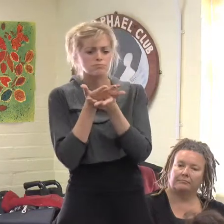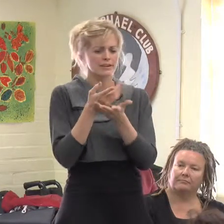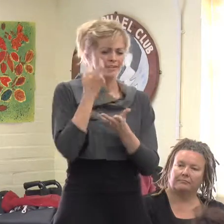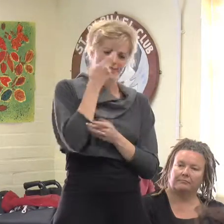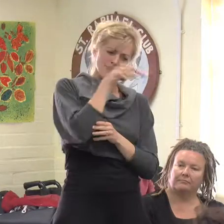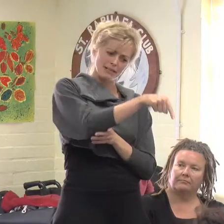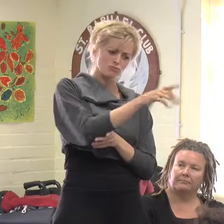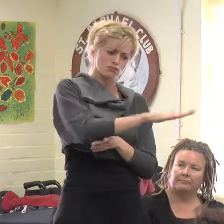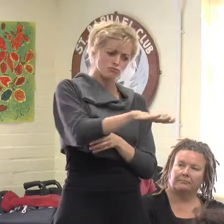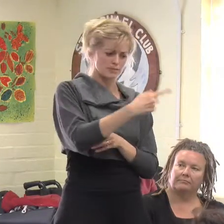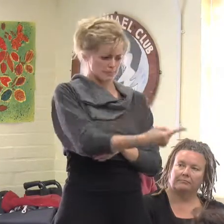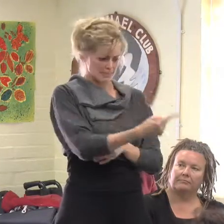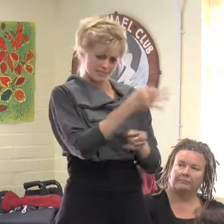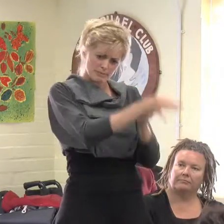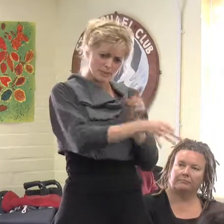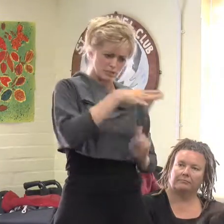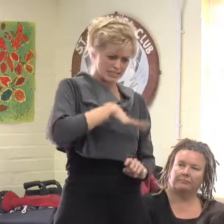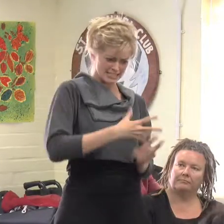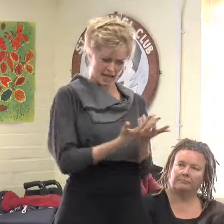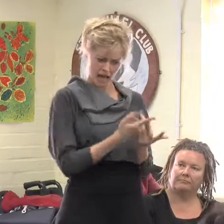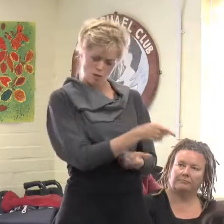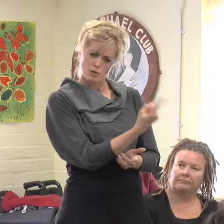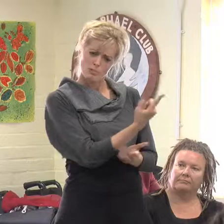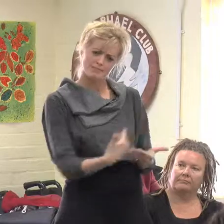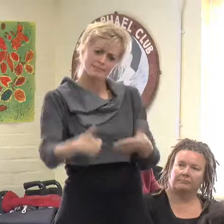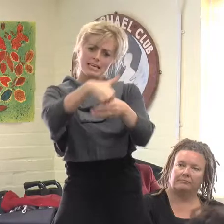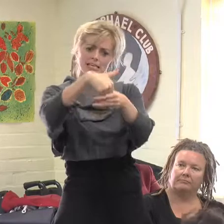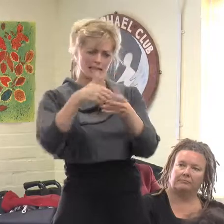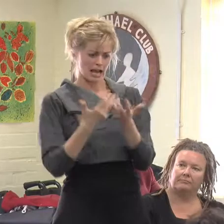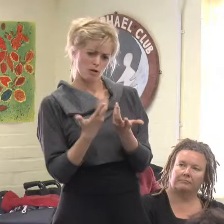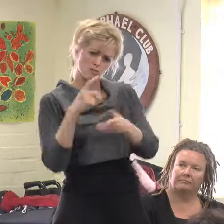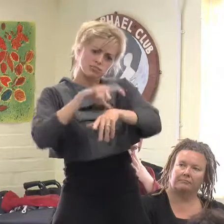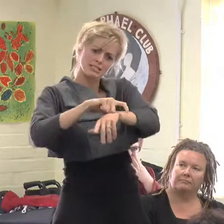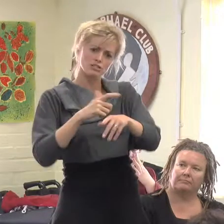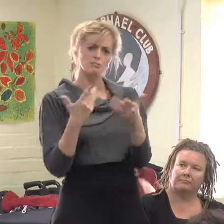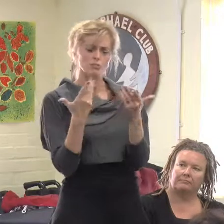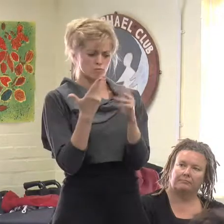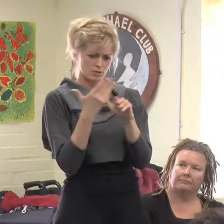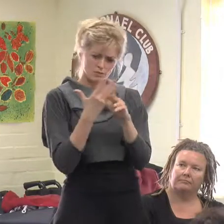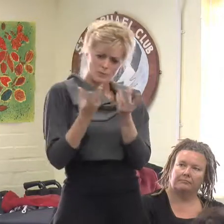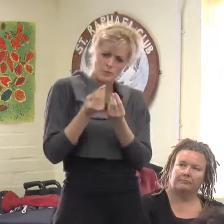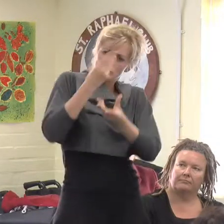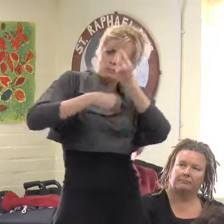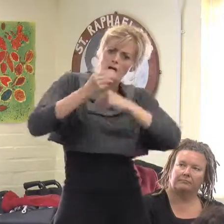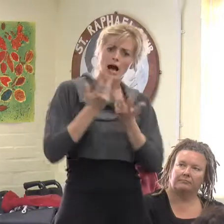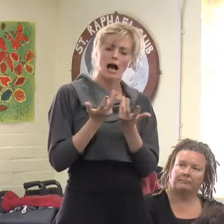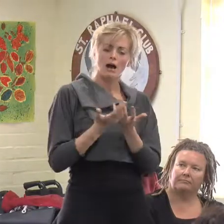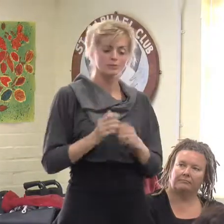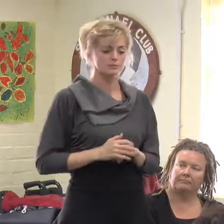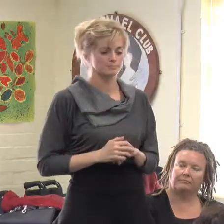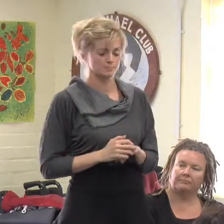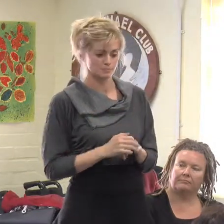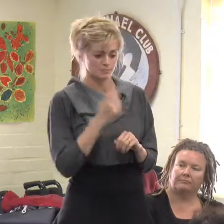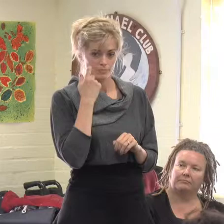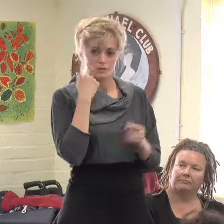special needs and the opportunities for them to be able to access apprenticeships. In the Conservative Party, we